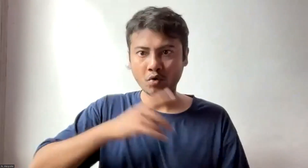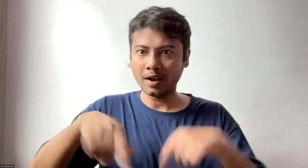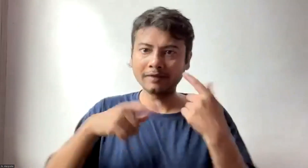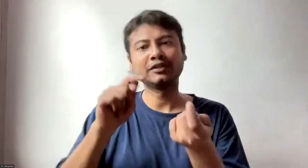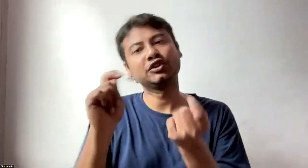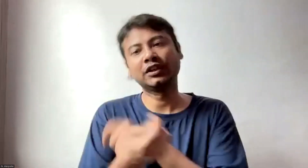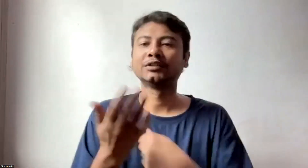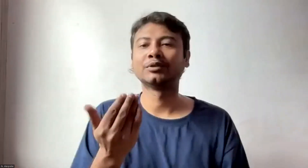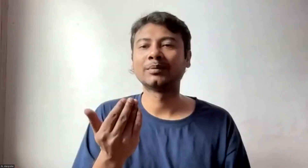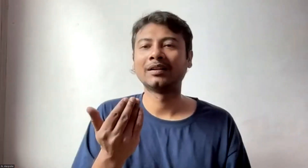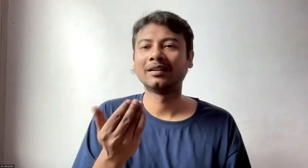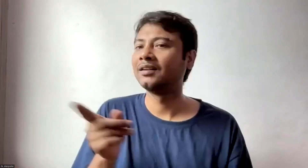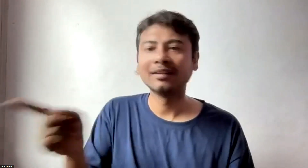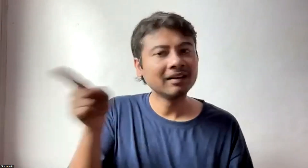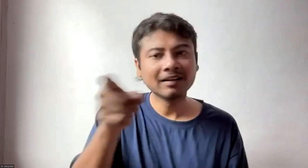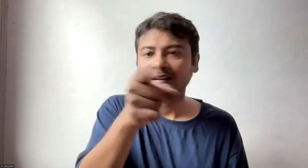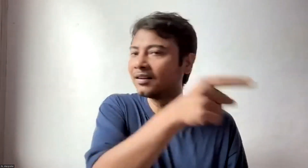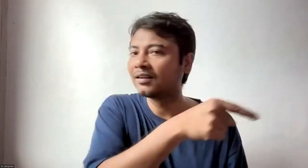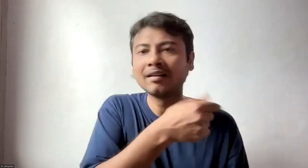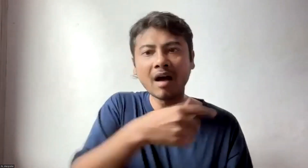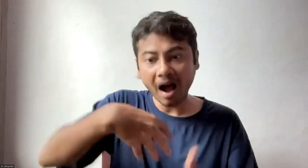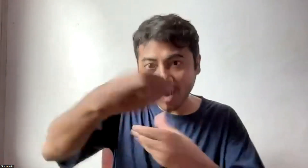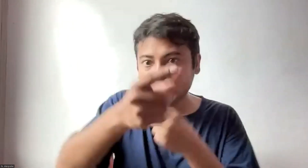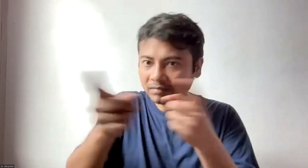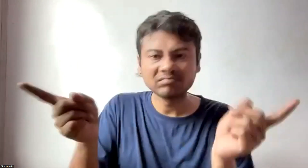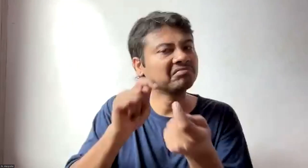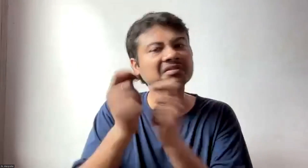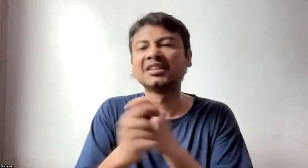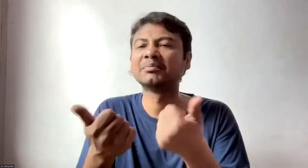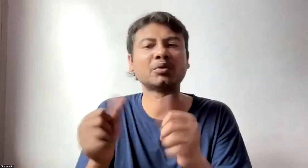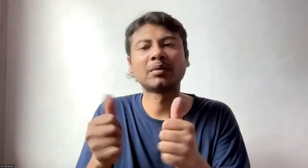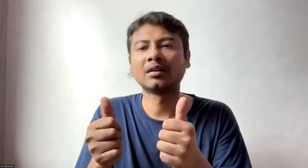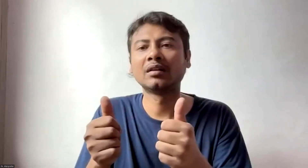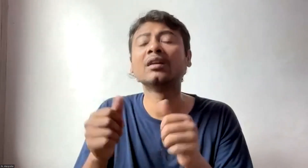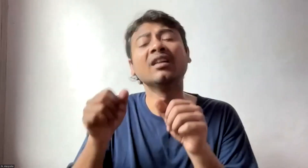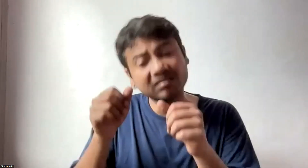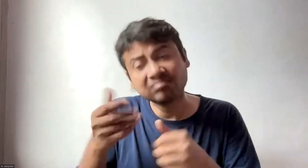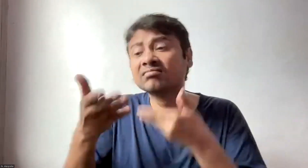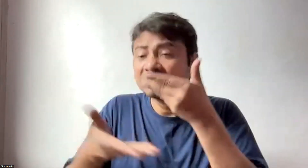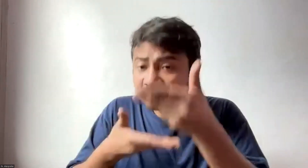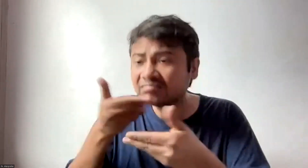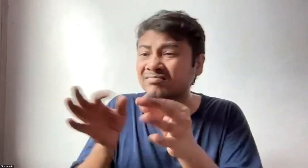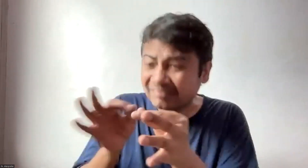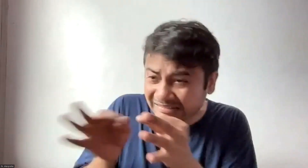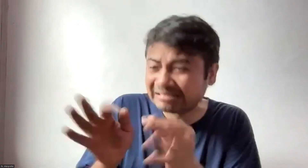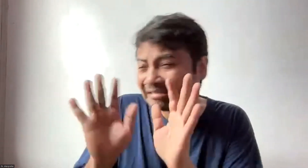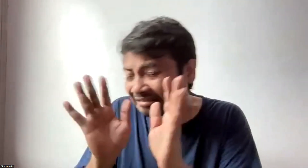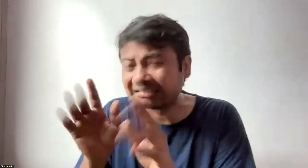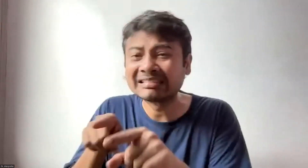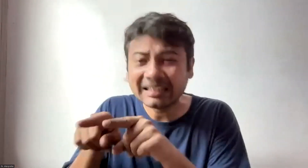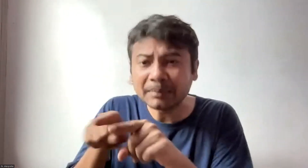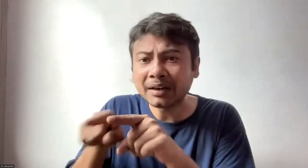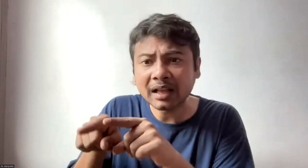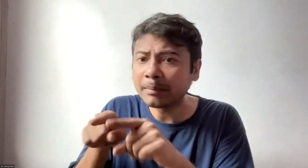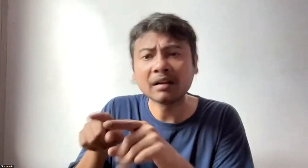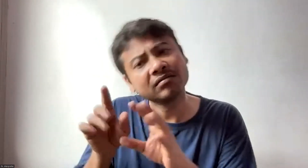We can simply uh, try to explain them, but how they behave, it is entirely up